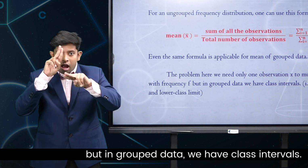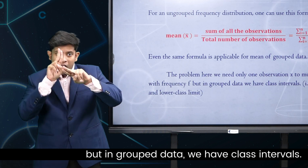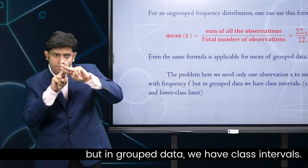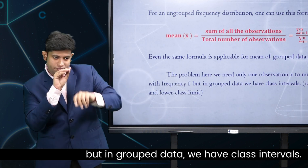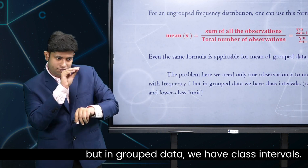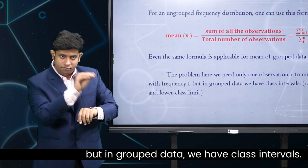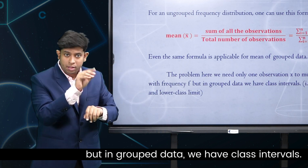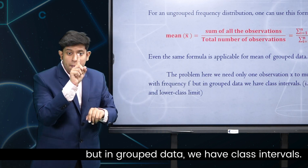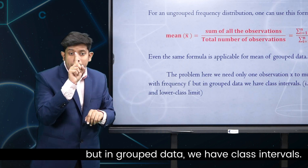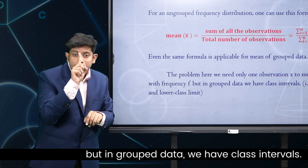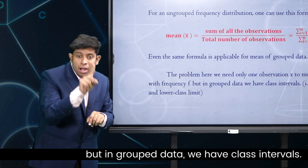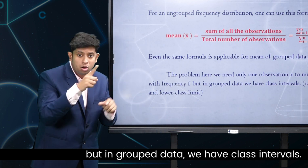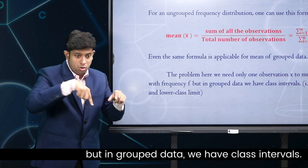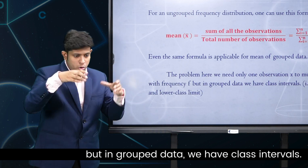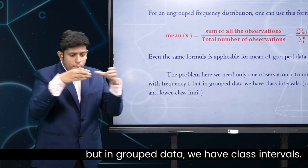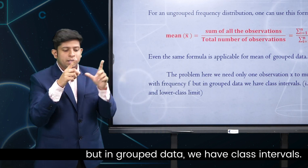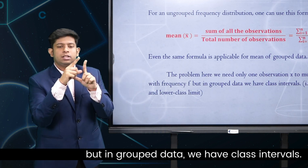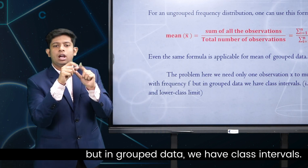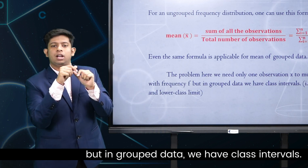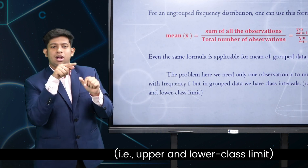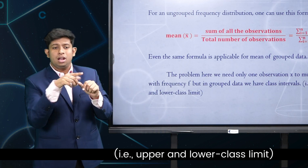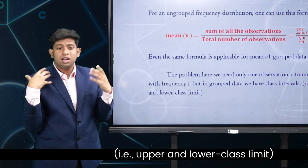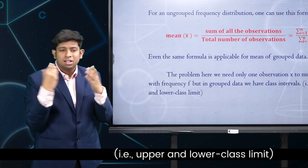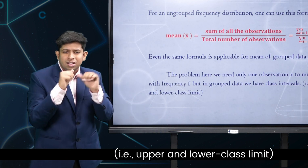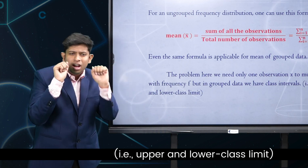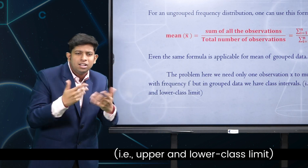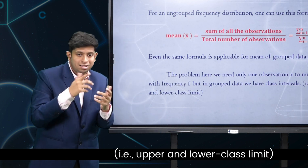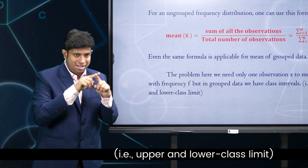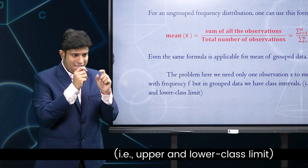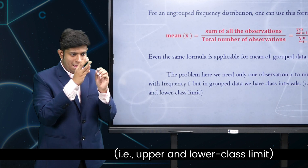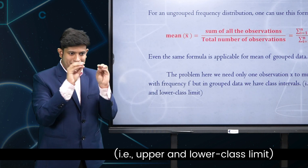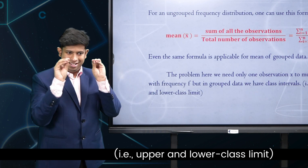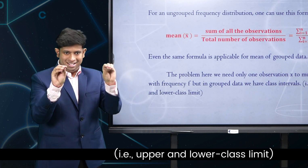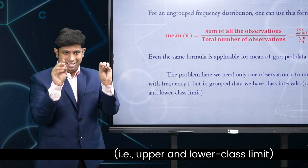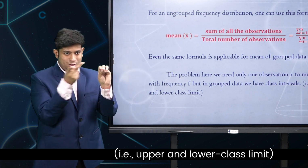in grouped data we have class intervals, that is upper and lower class limits.